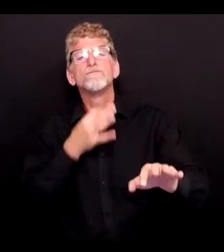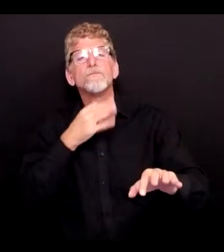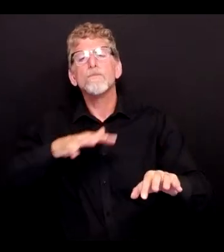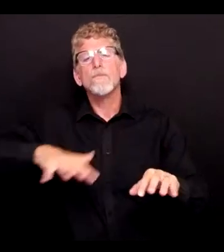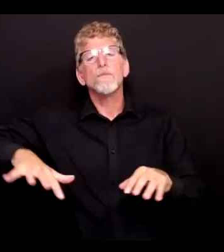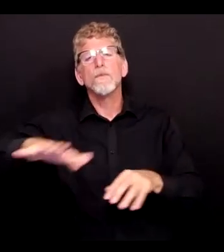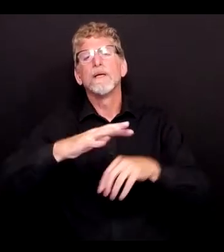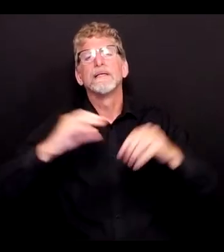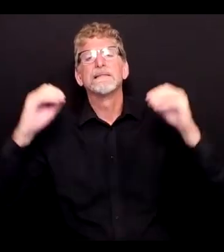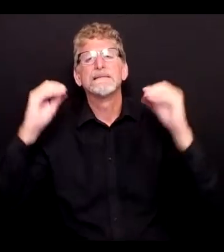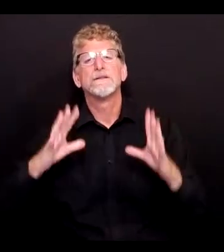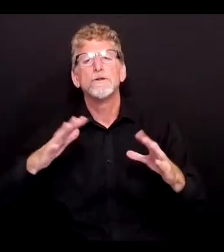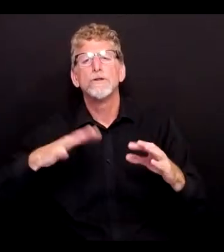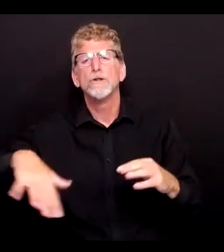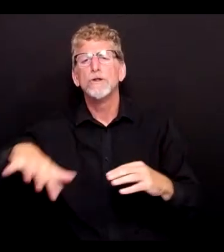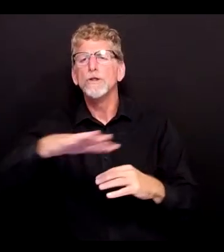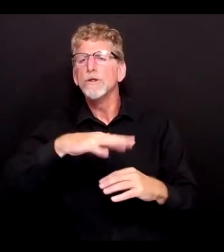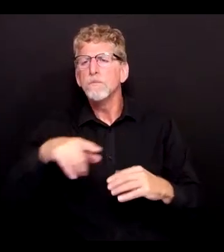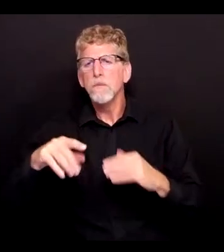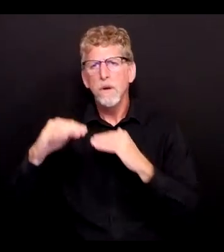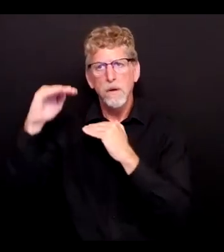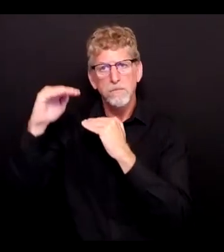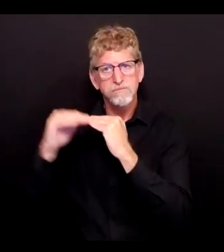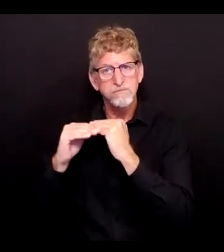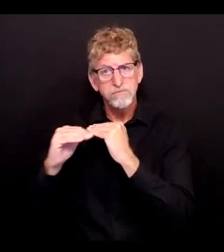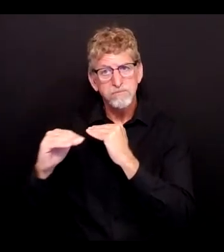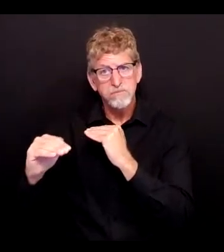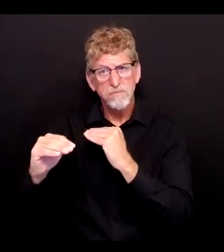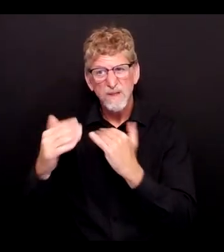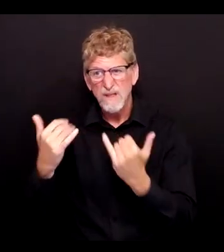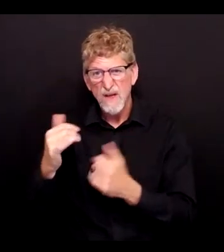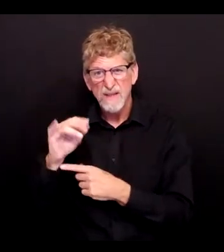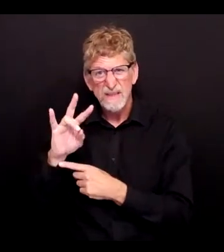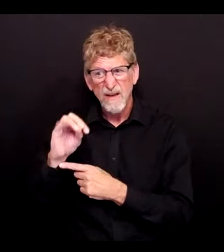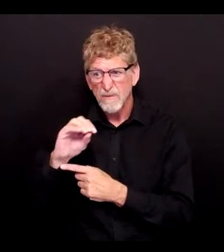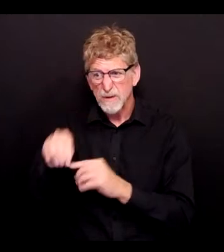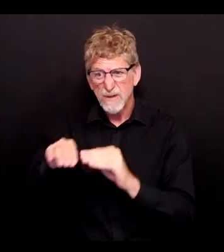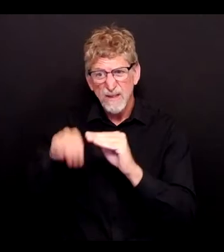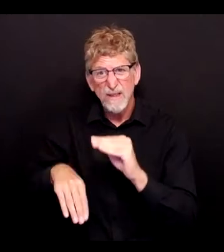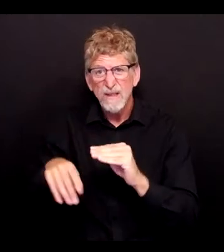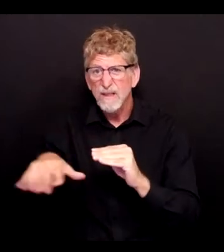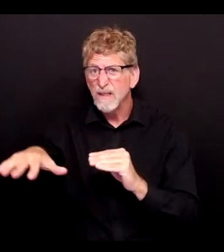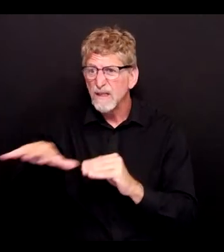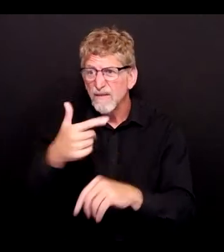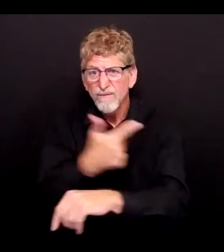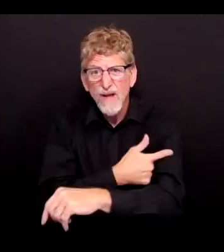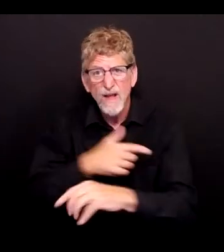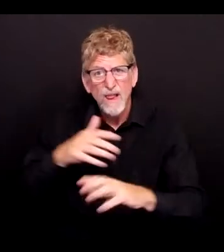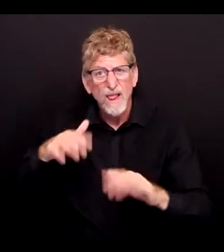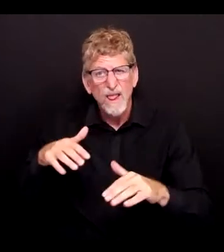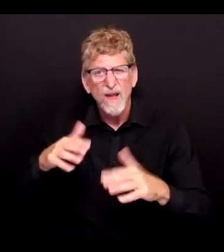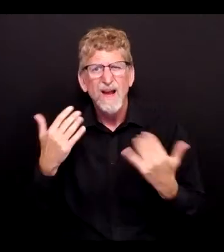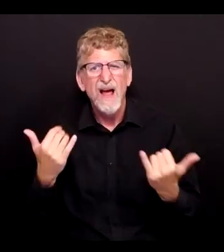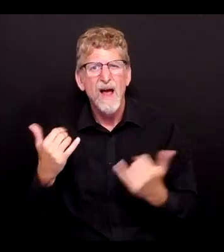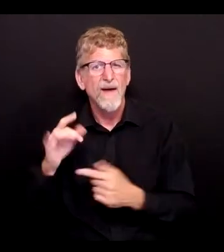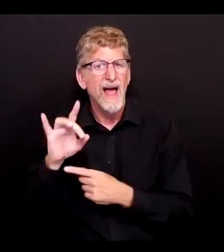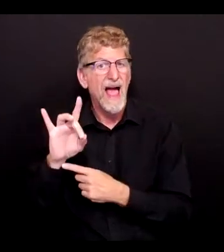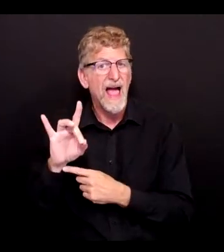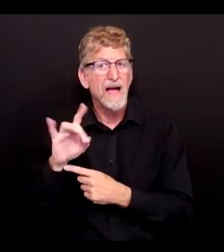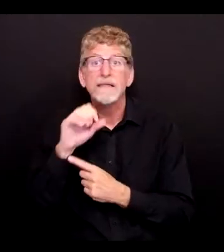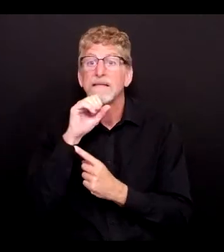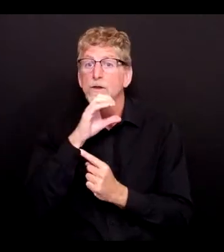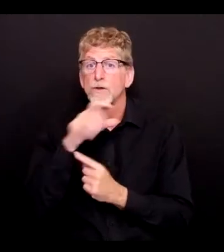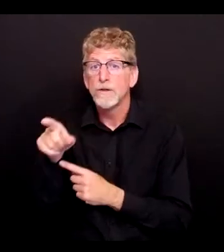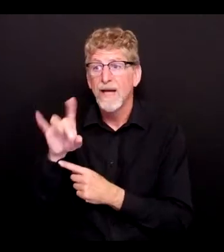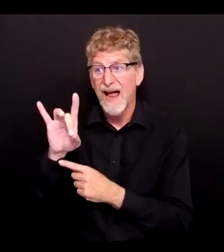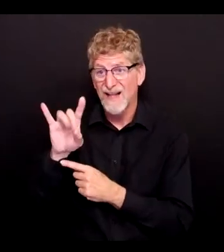educators has stayed below 70%, and it's kind of hovered and stalled out at about 82, 83% for seniors. So if those groups are in your